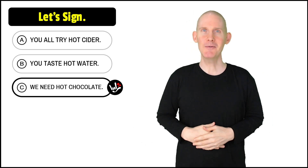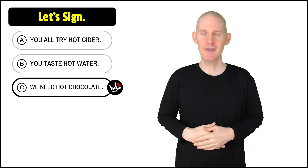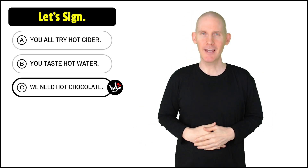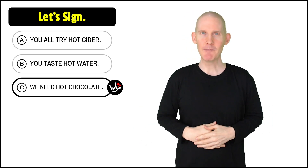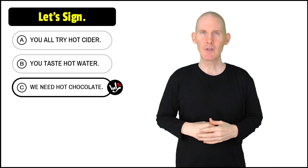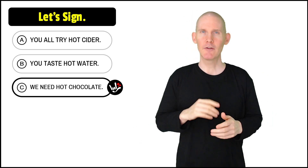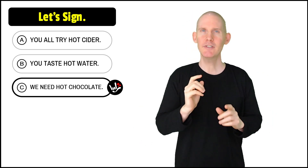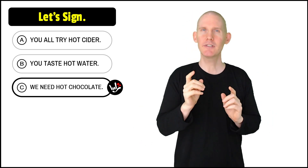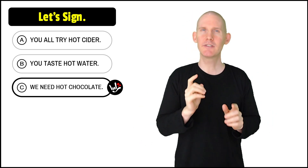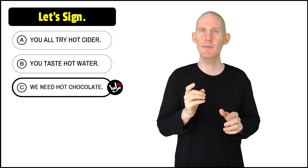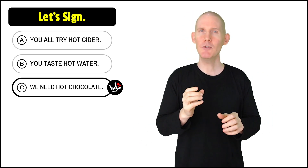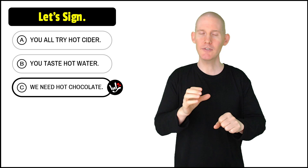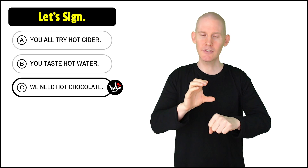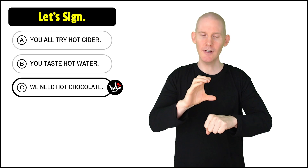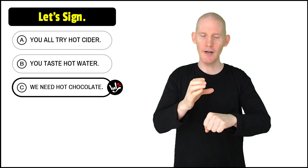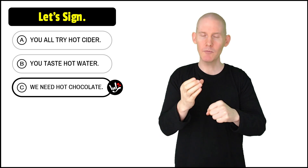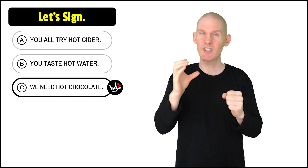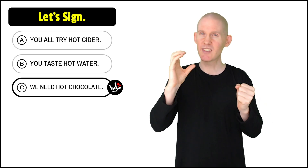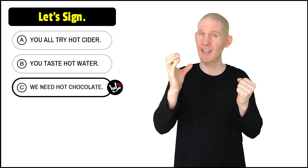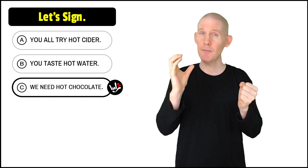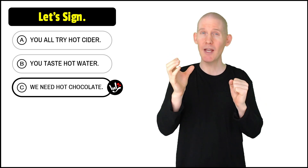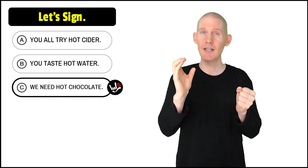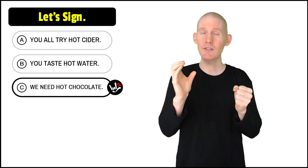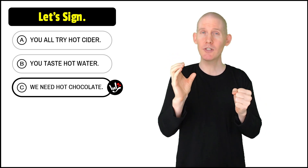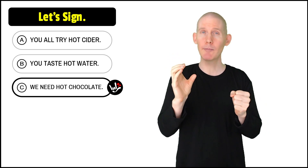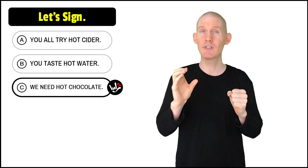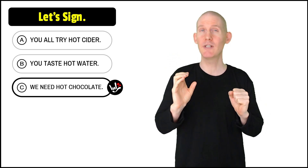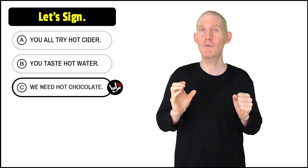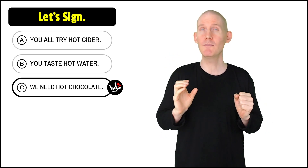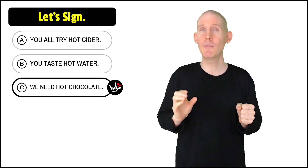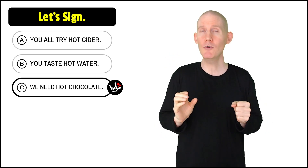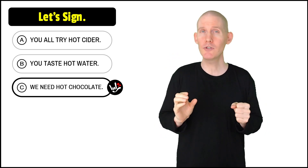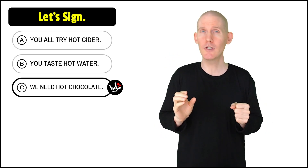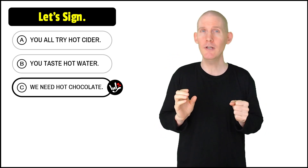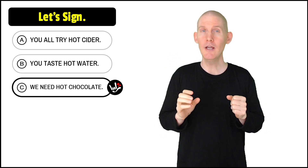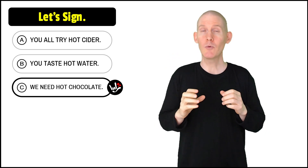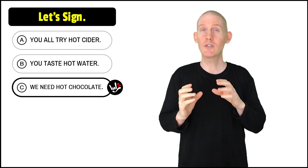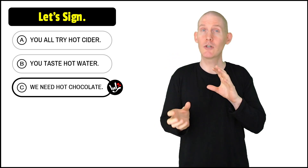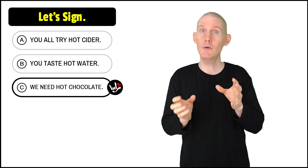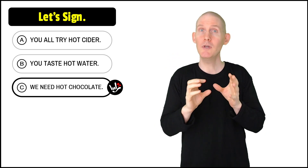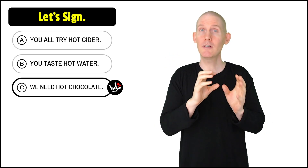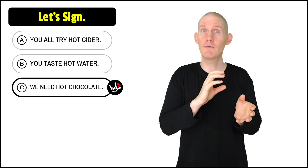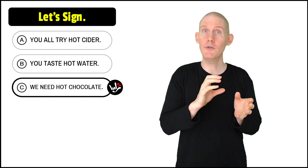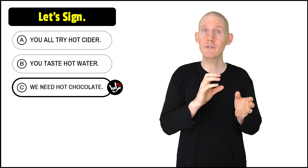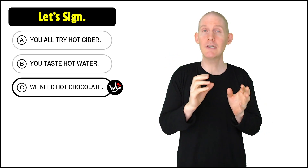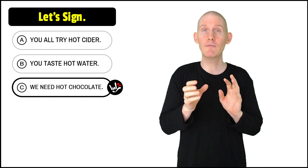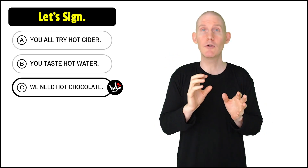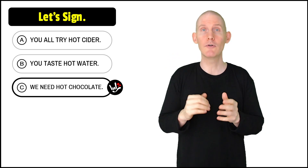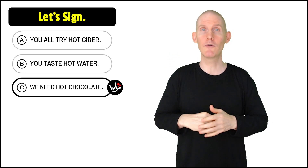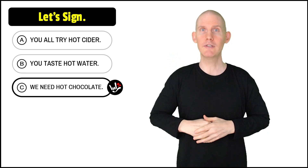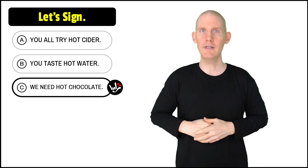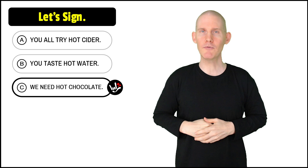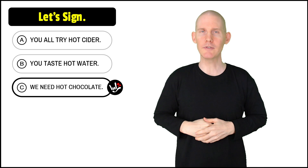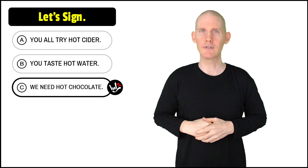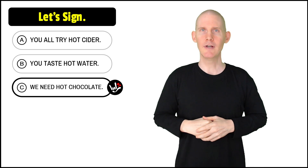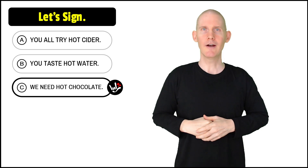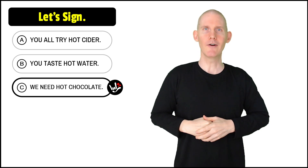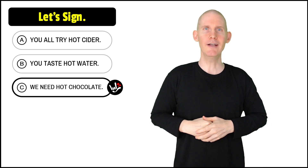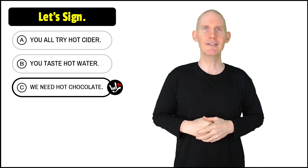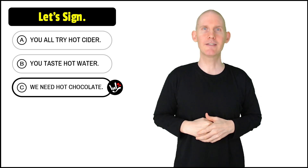Okay, there is a similar sign with the same hand shapes, a different motion, which could be confusing if you don't know the difference. All right, it's the